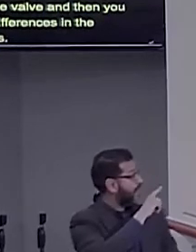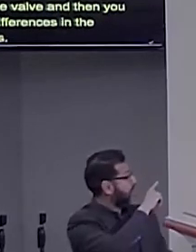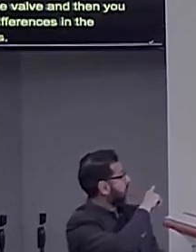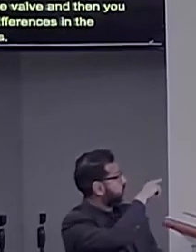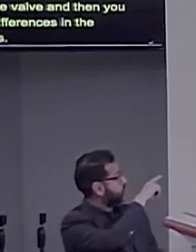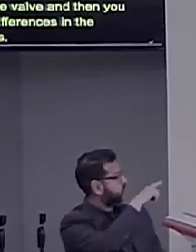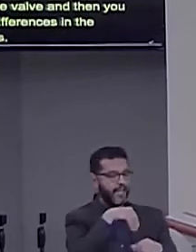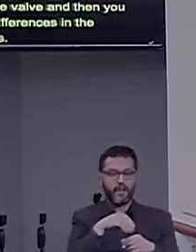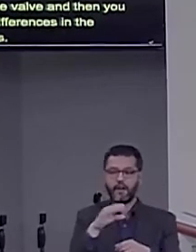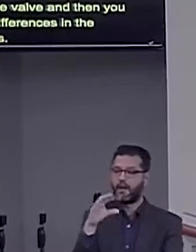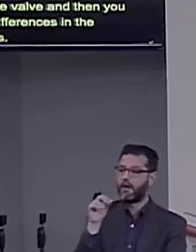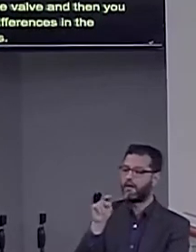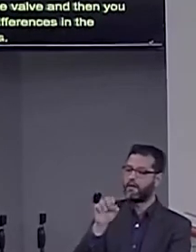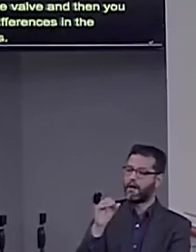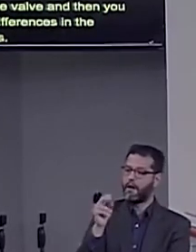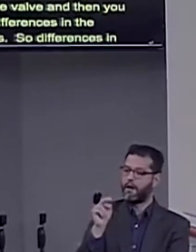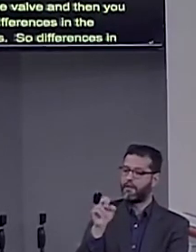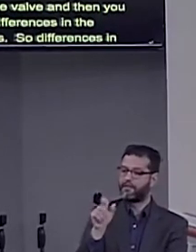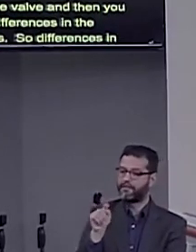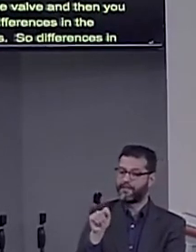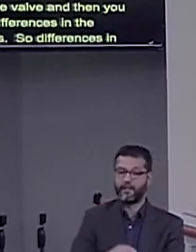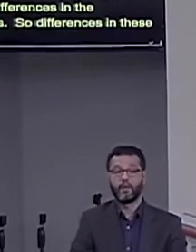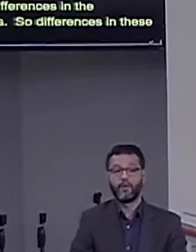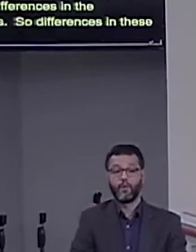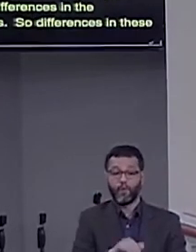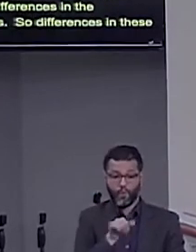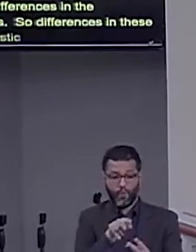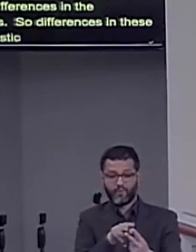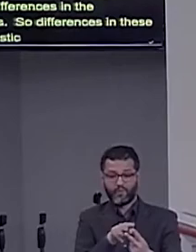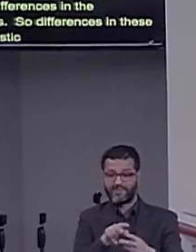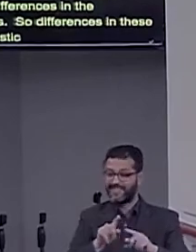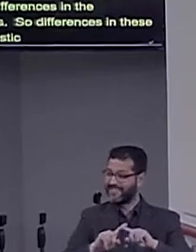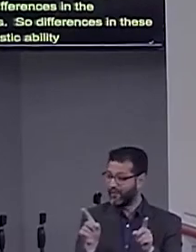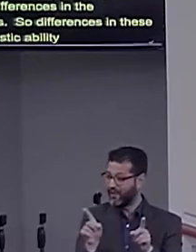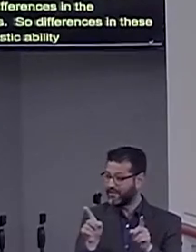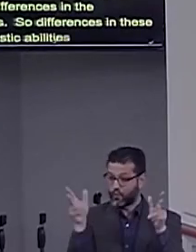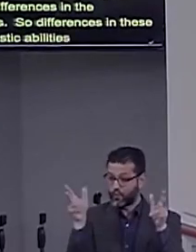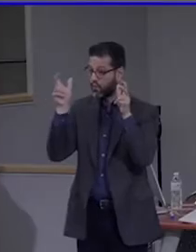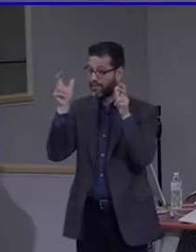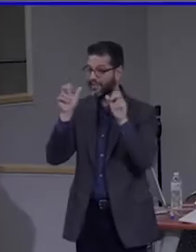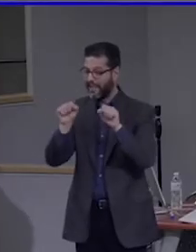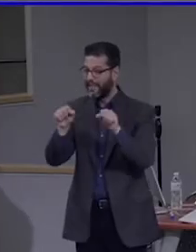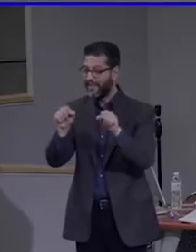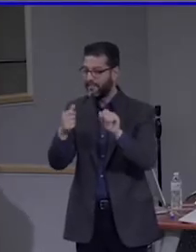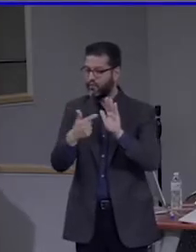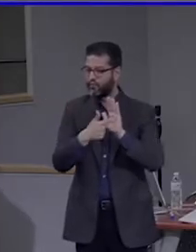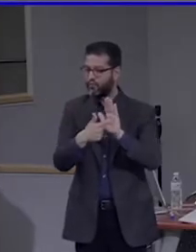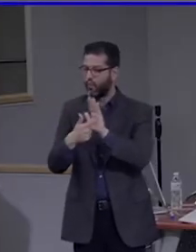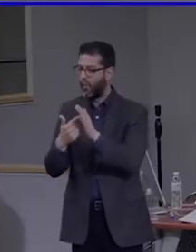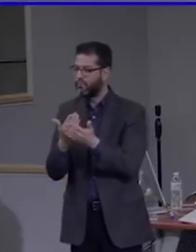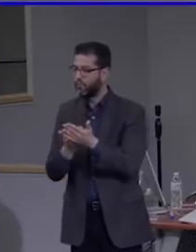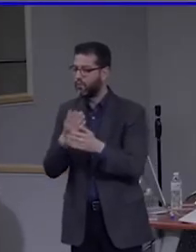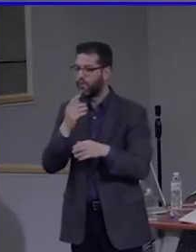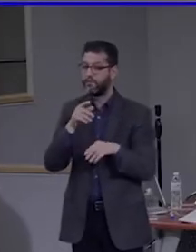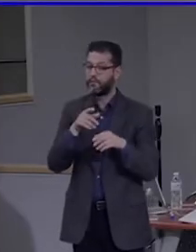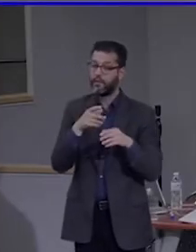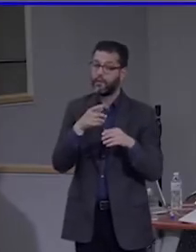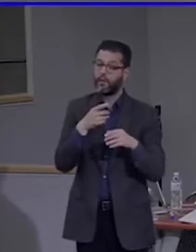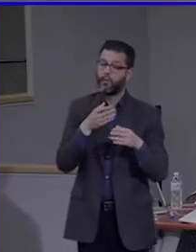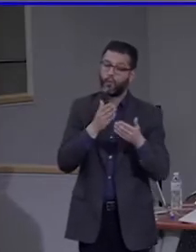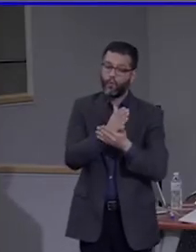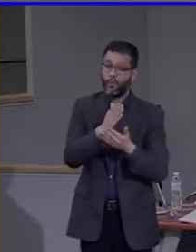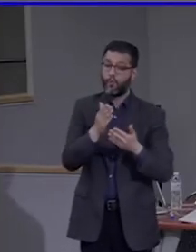so differences in these basic acoustic abilities have been shown to be related to both concurrent and later language